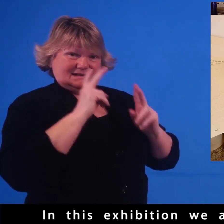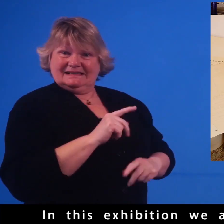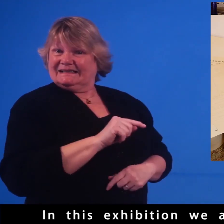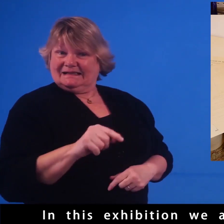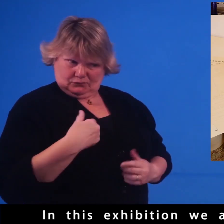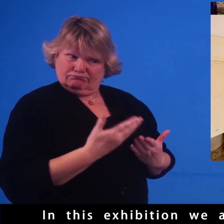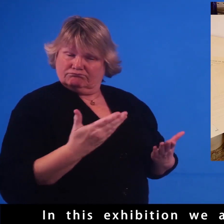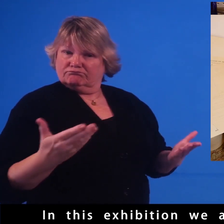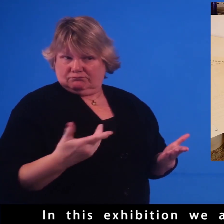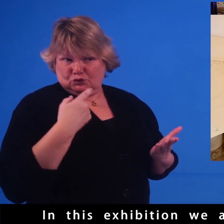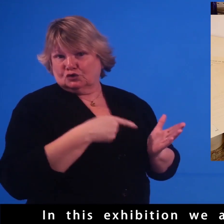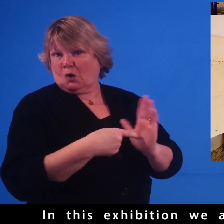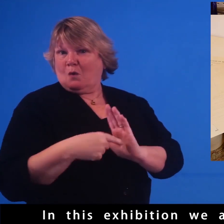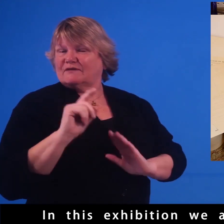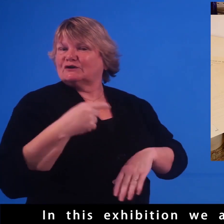time.